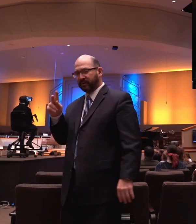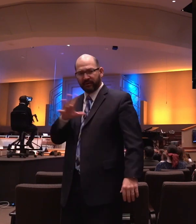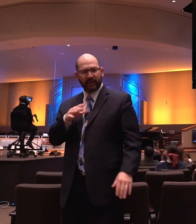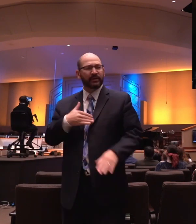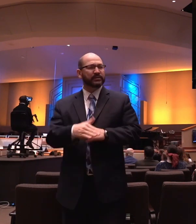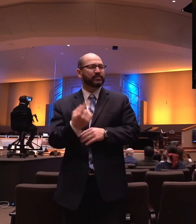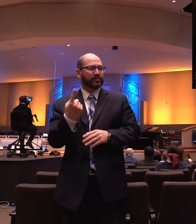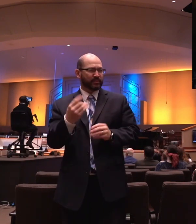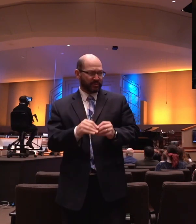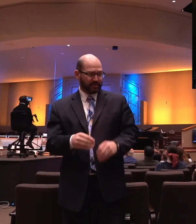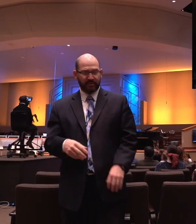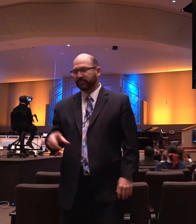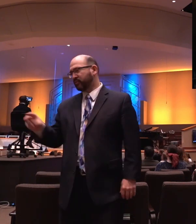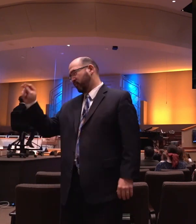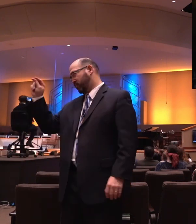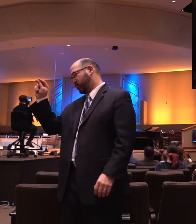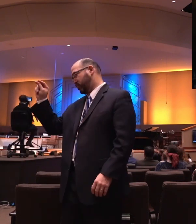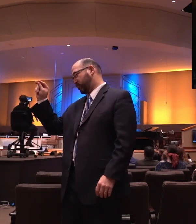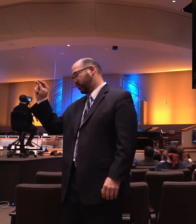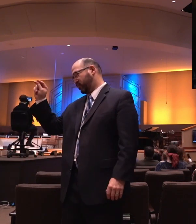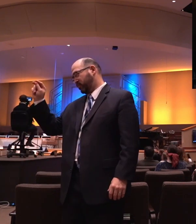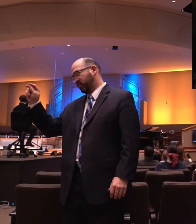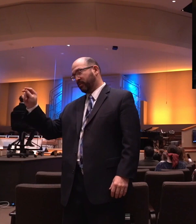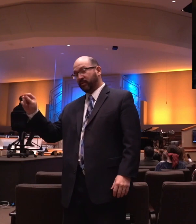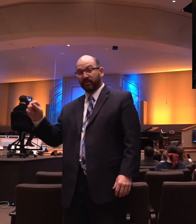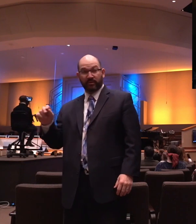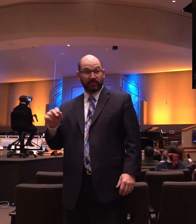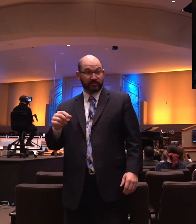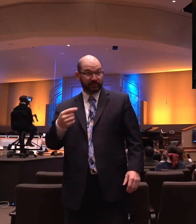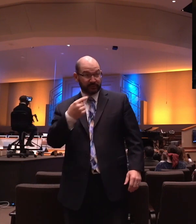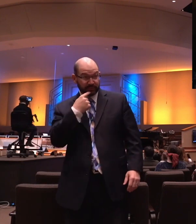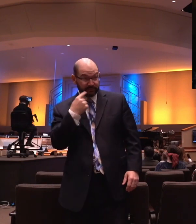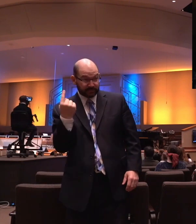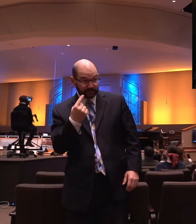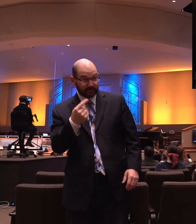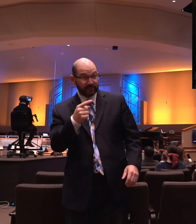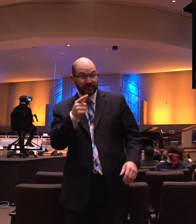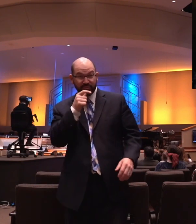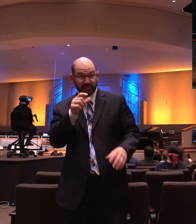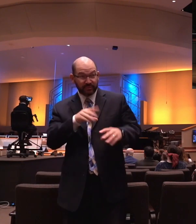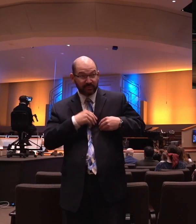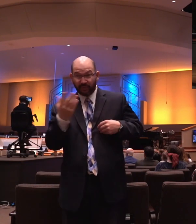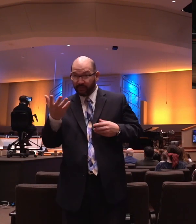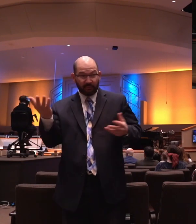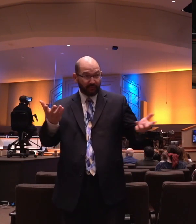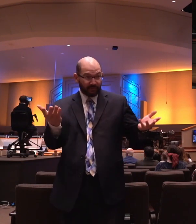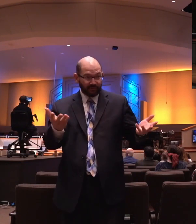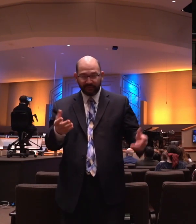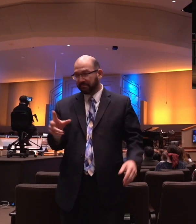you send me another one? No. Can you tell me somebody who got one? No.